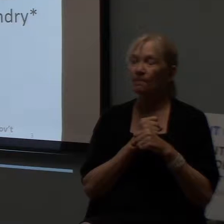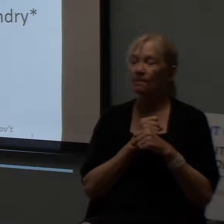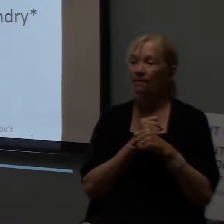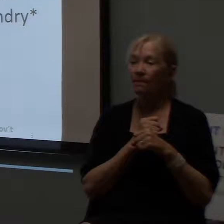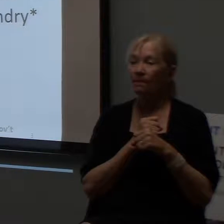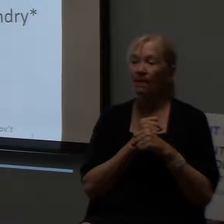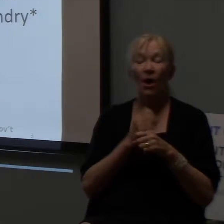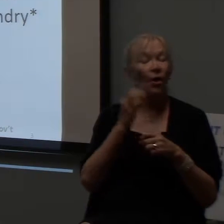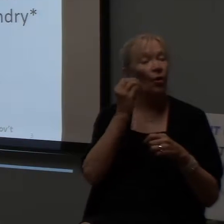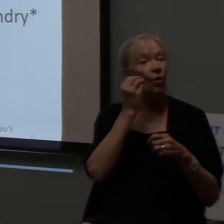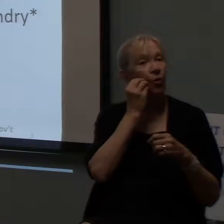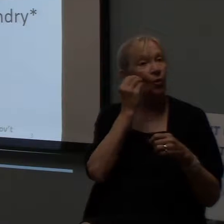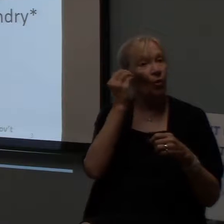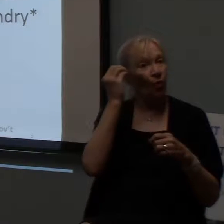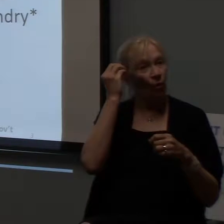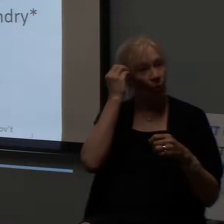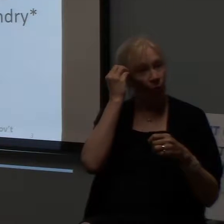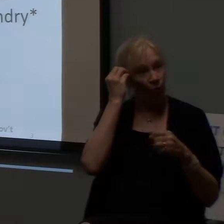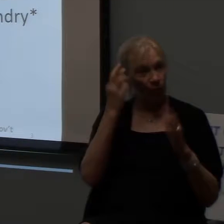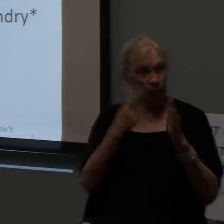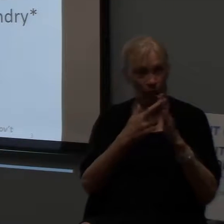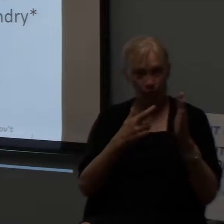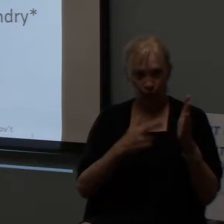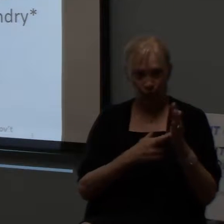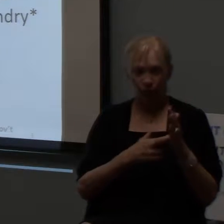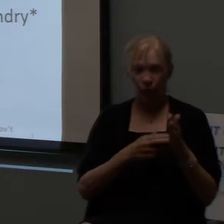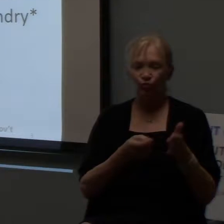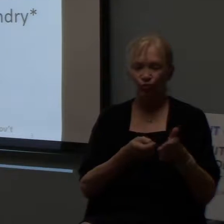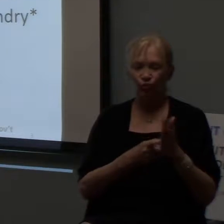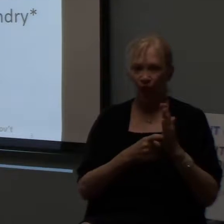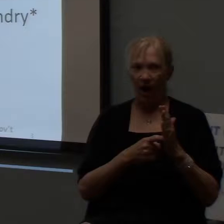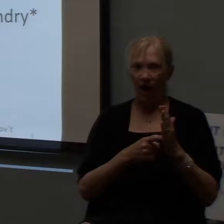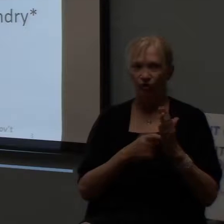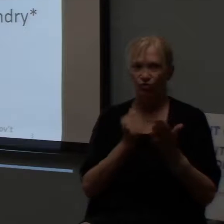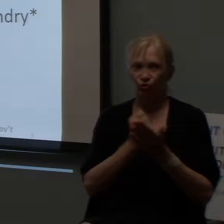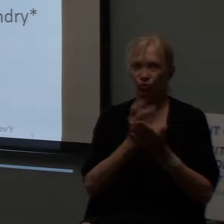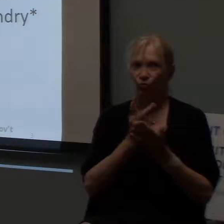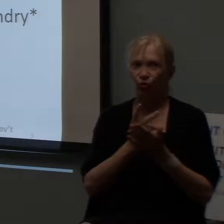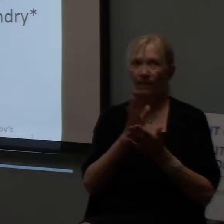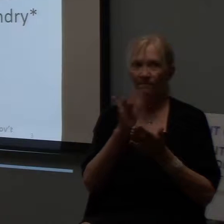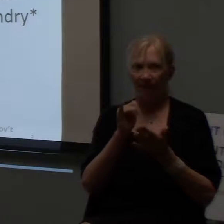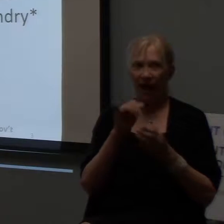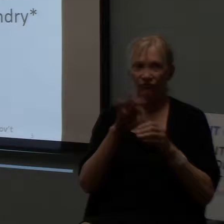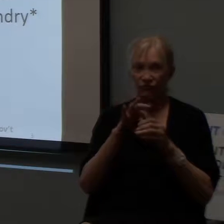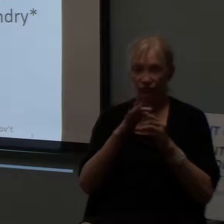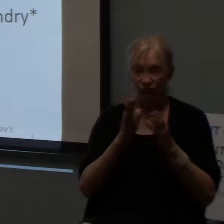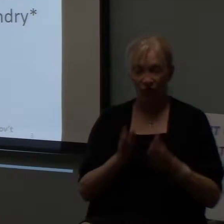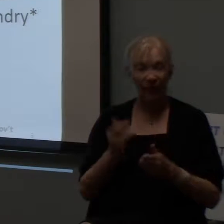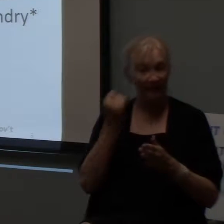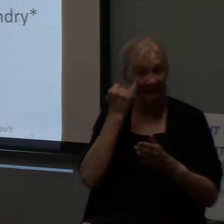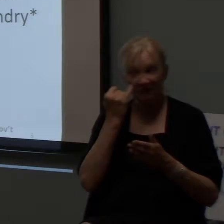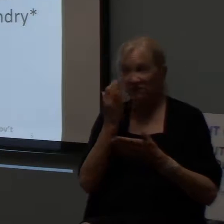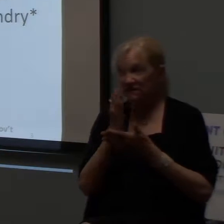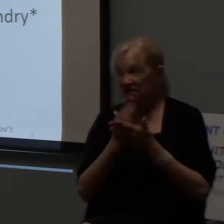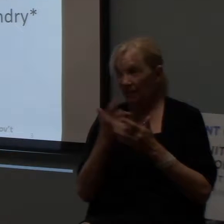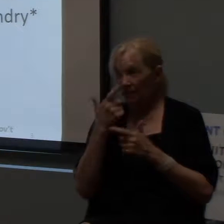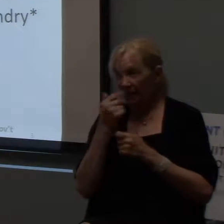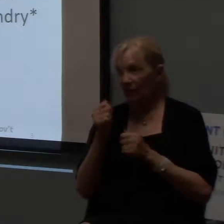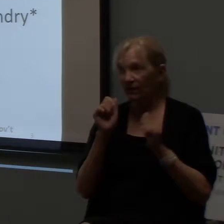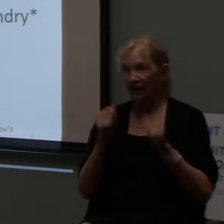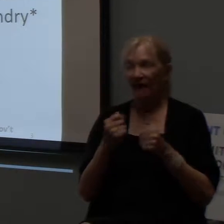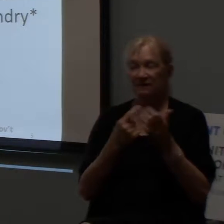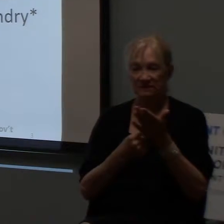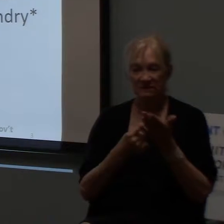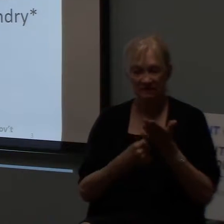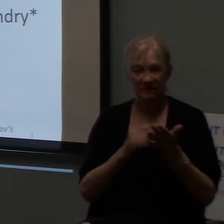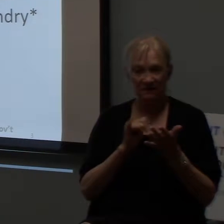Home rule, on the other hand, does require approval by the voters. And if we have time and there is interest from the audience, we can talk about this some